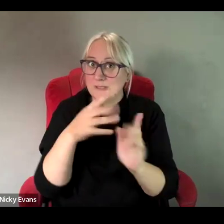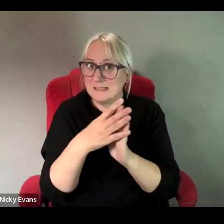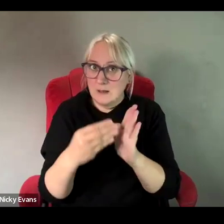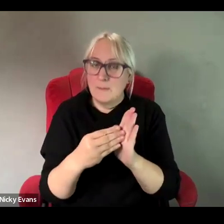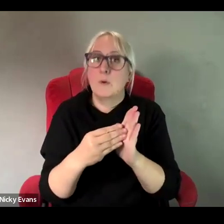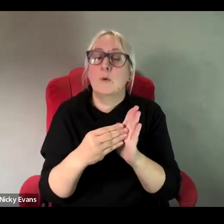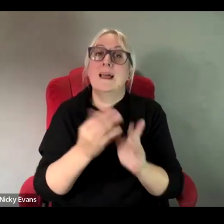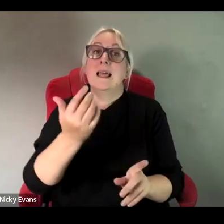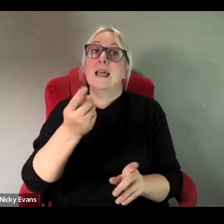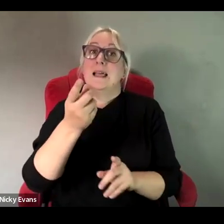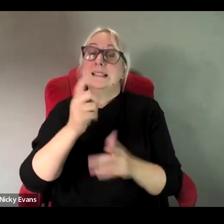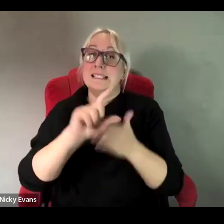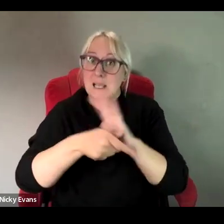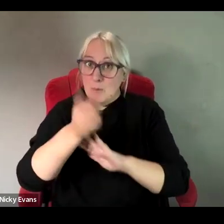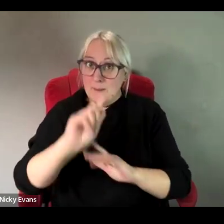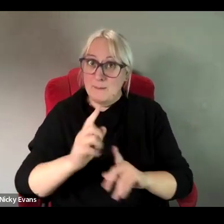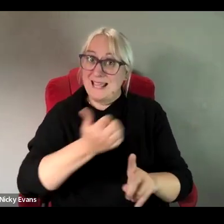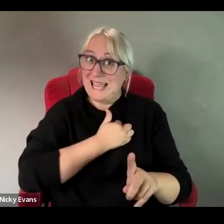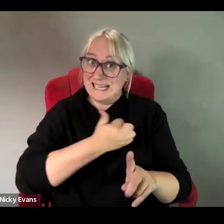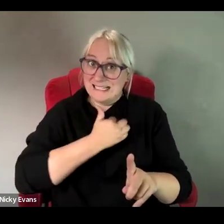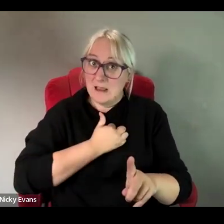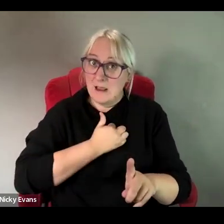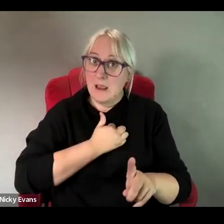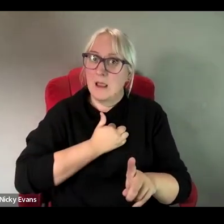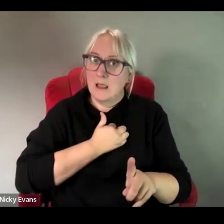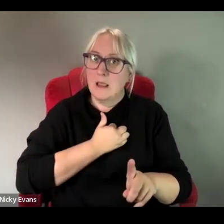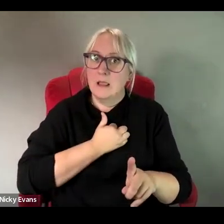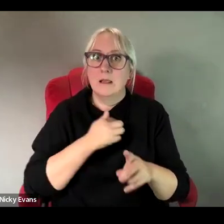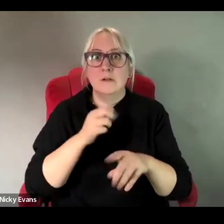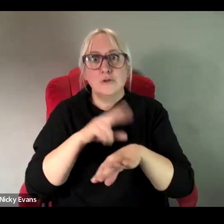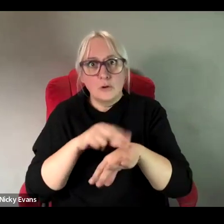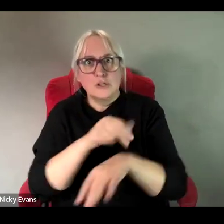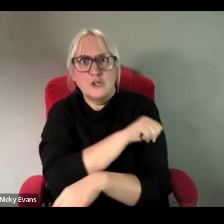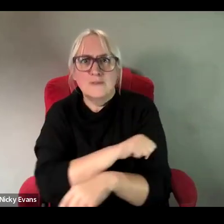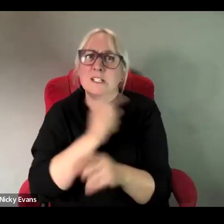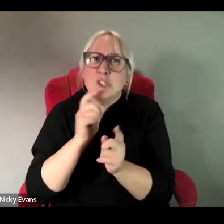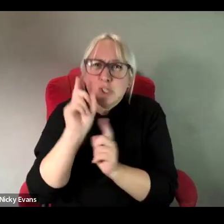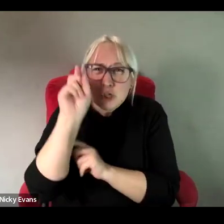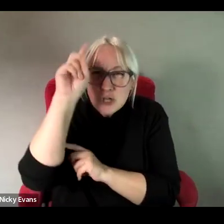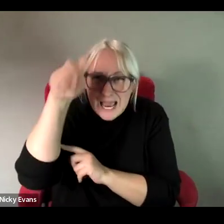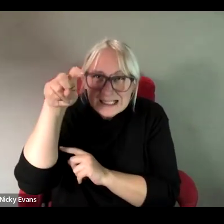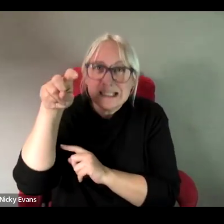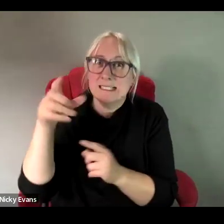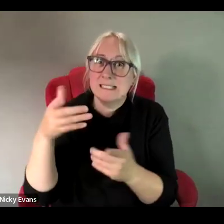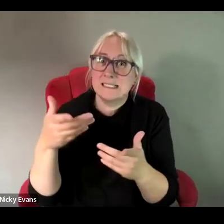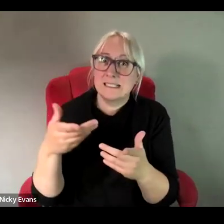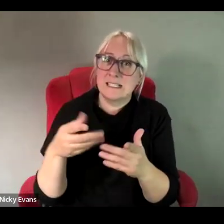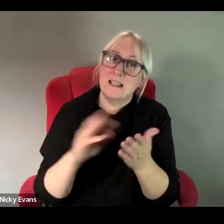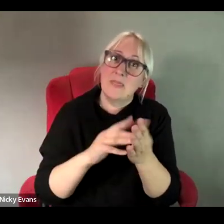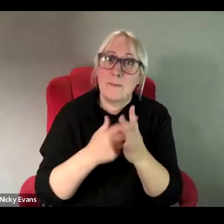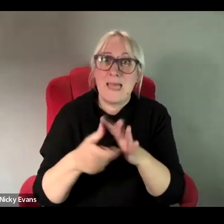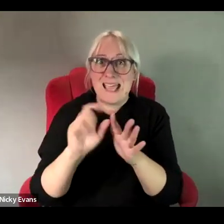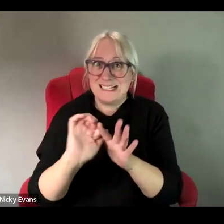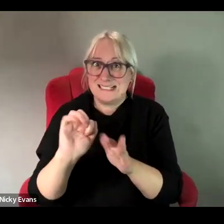Canada having doctors and nurses suggest the MAID scheme to them, which is something that shouldn't be happening. In this country, there's lack of access to